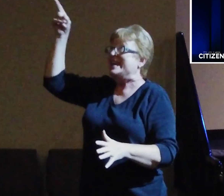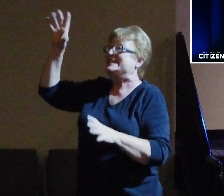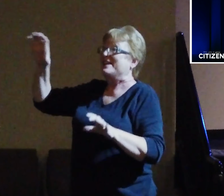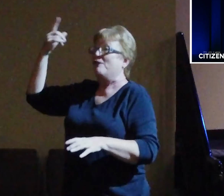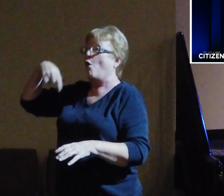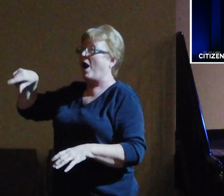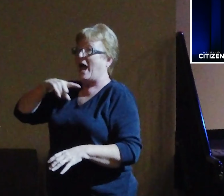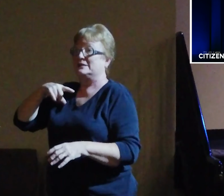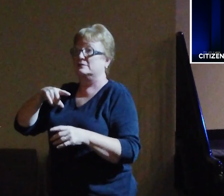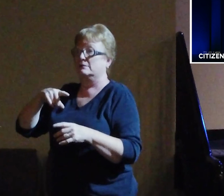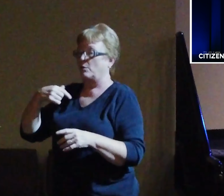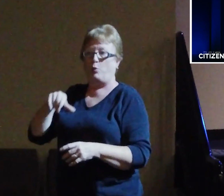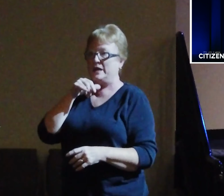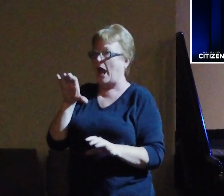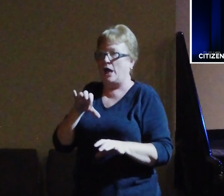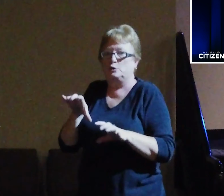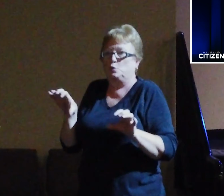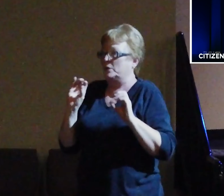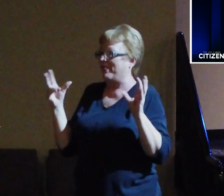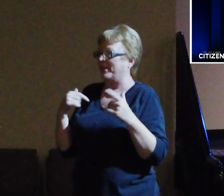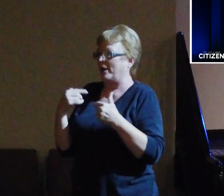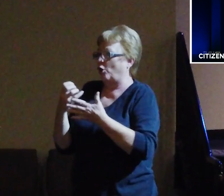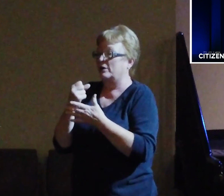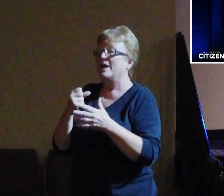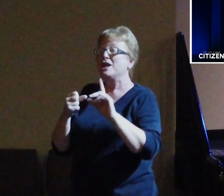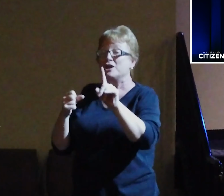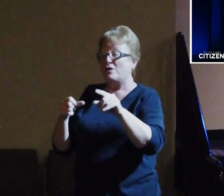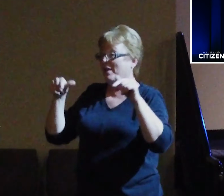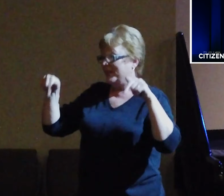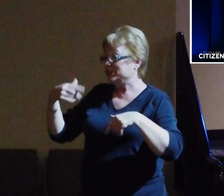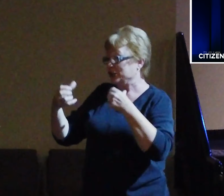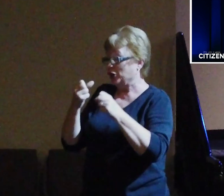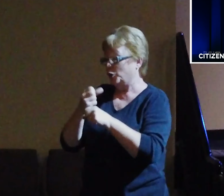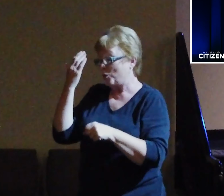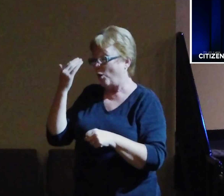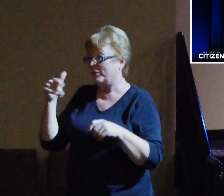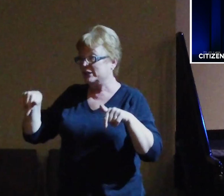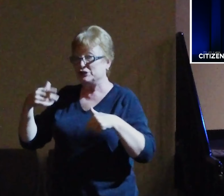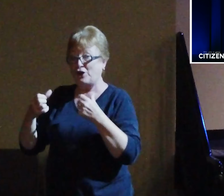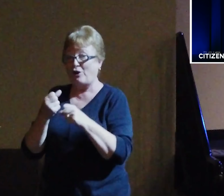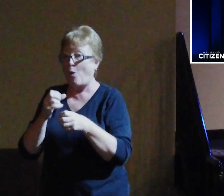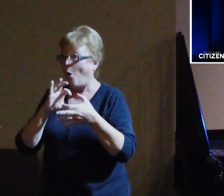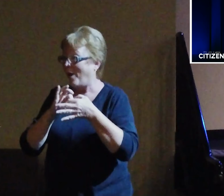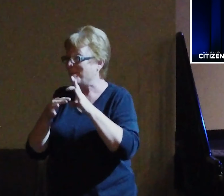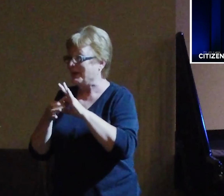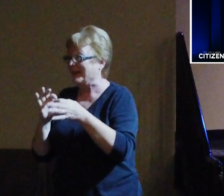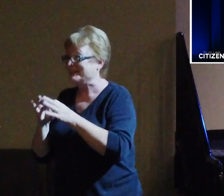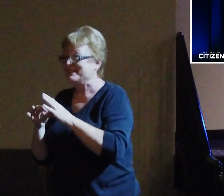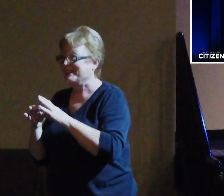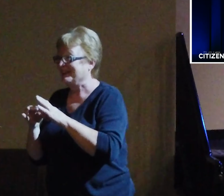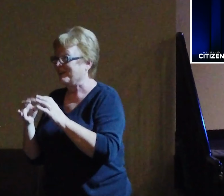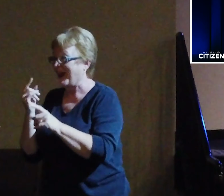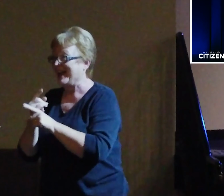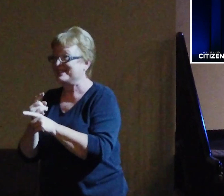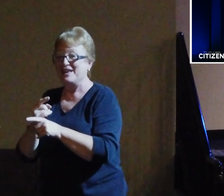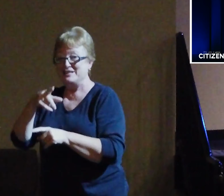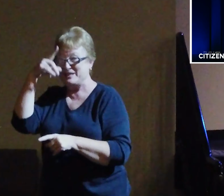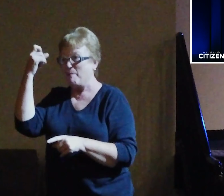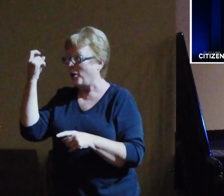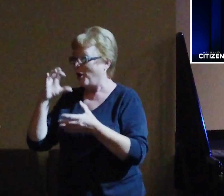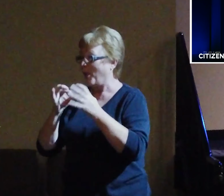This year, I'm sure you all know it's an Olympic year. I believe it started this week even. So